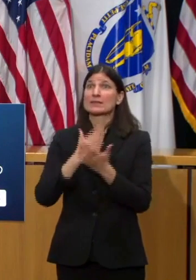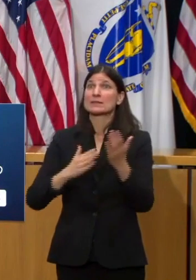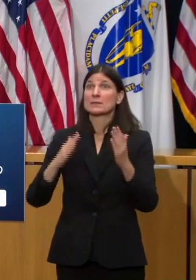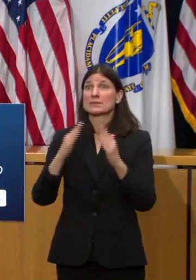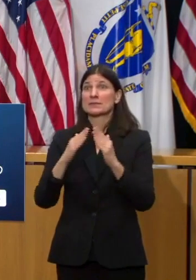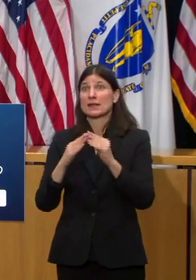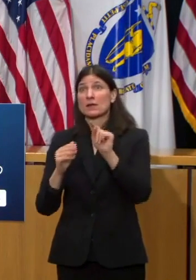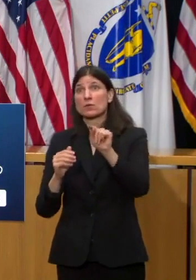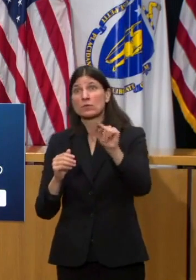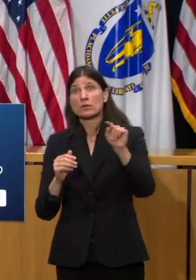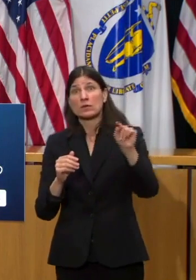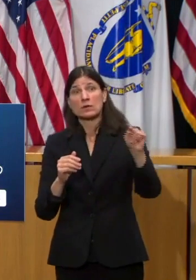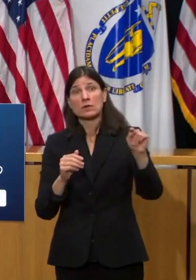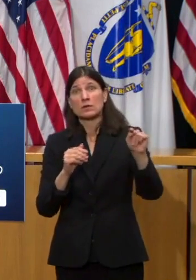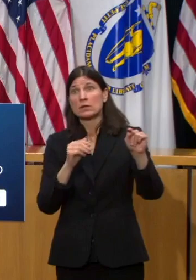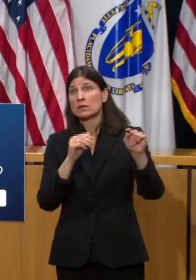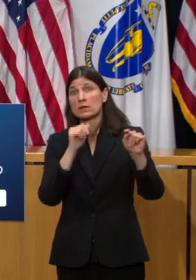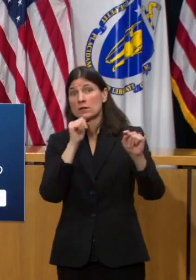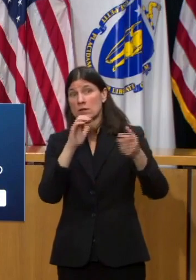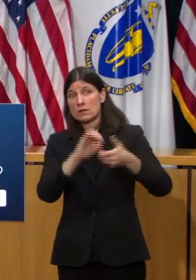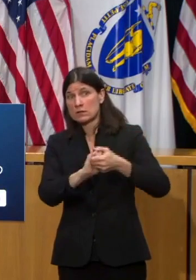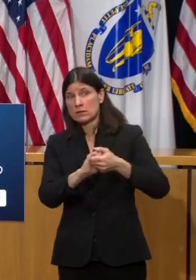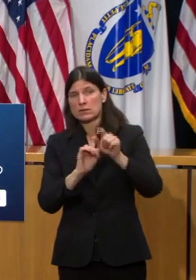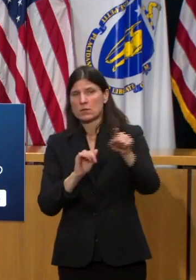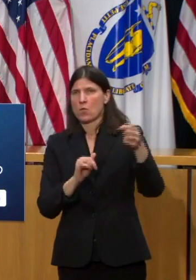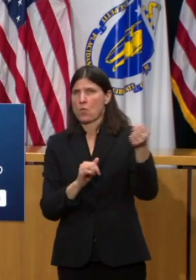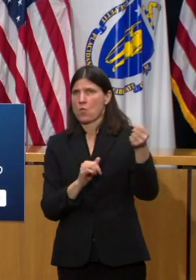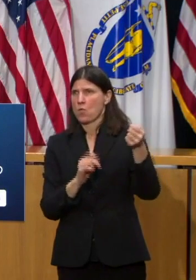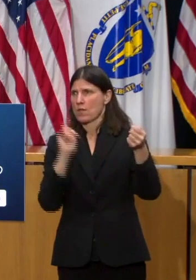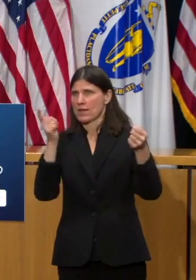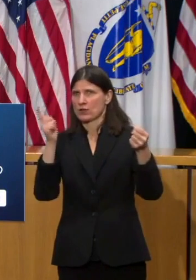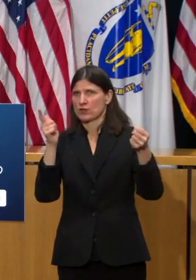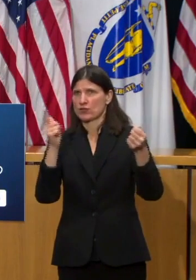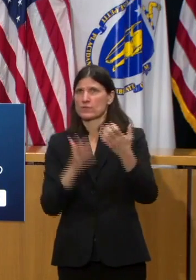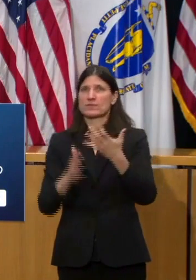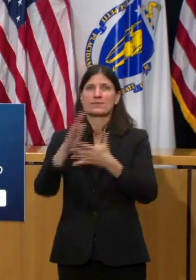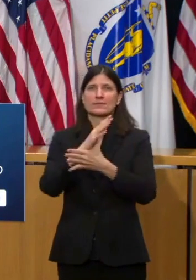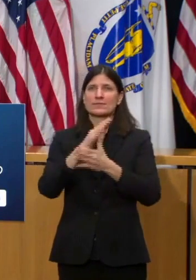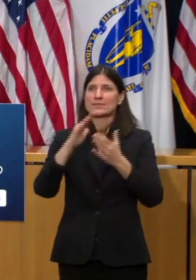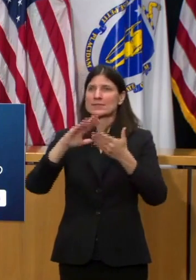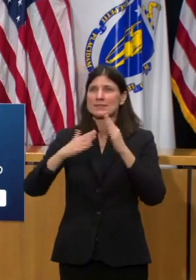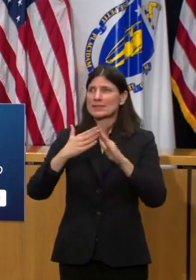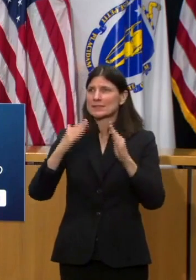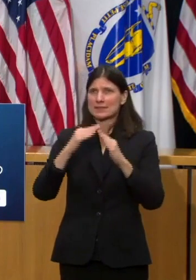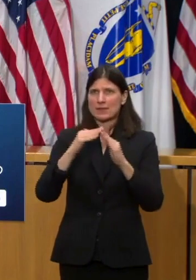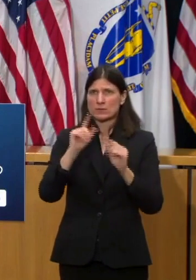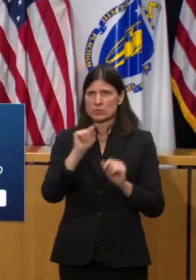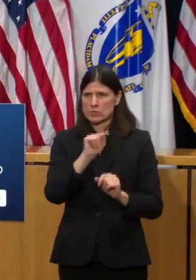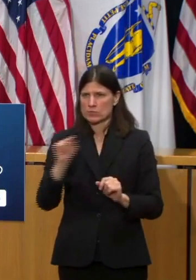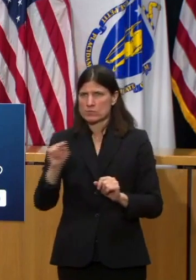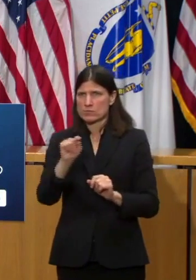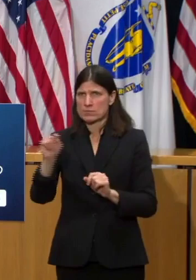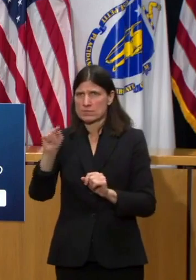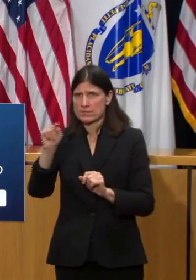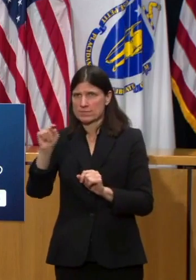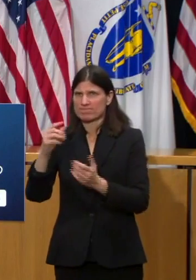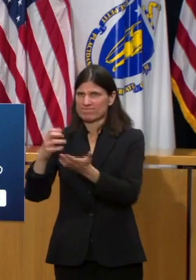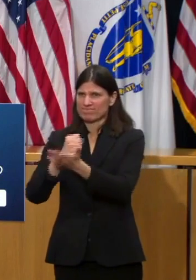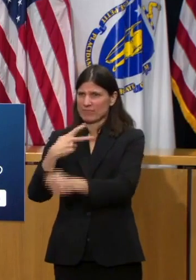are just going to have trouble getting to any site, and that's one role we believe communities are best suited to solve